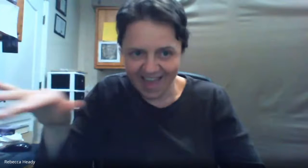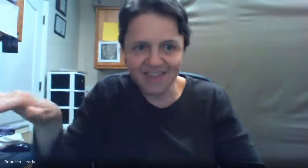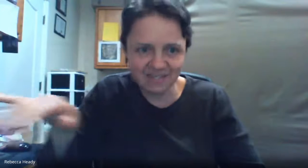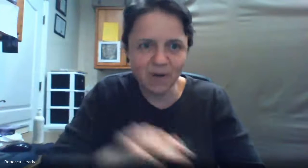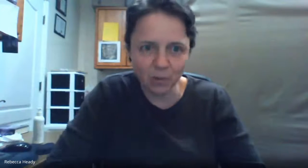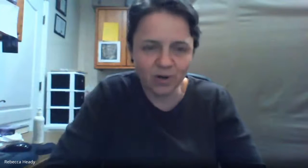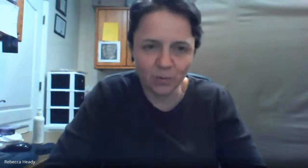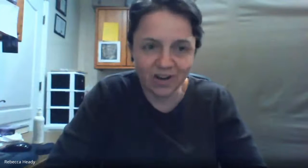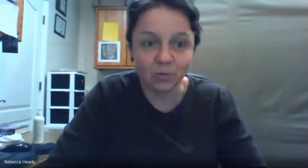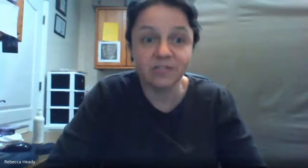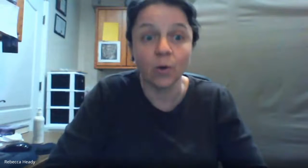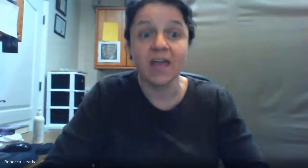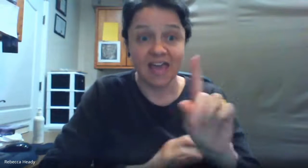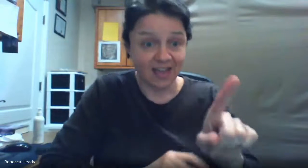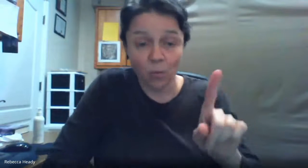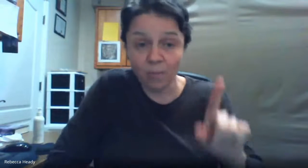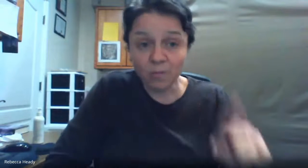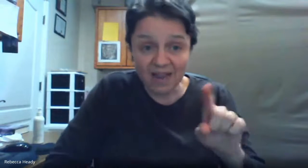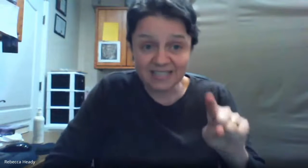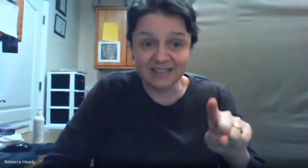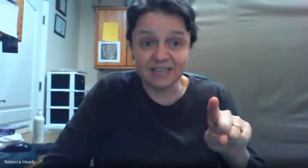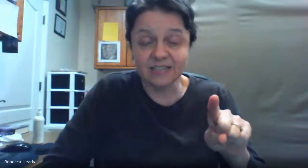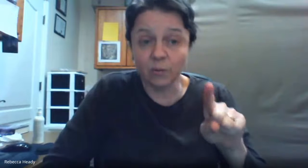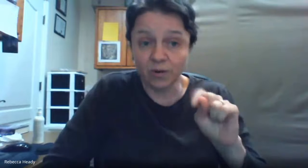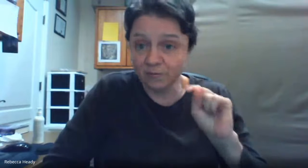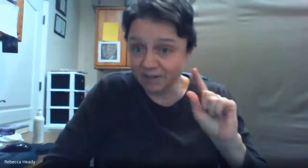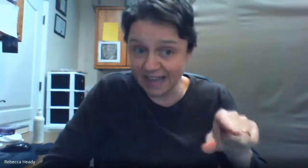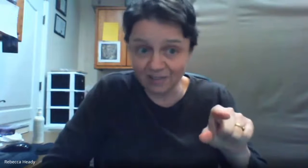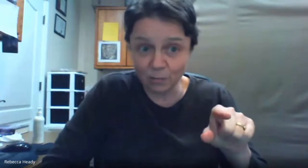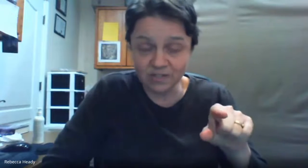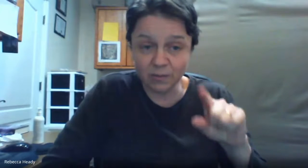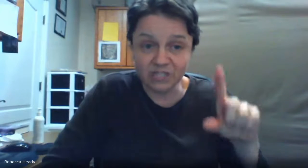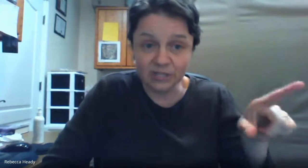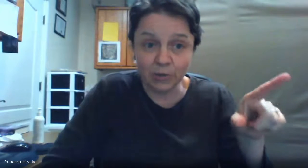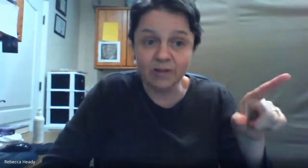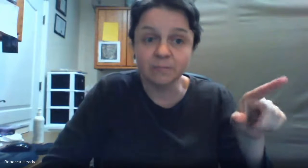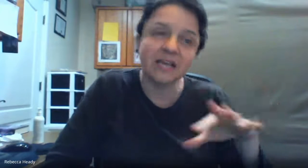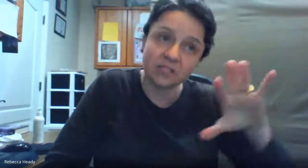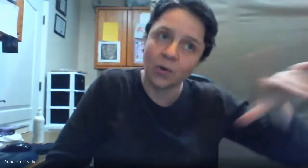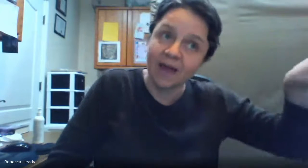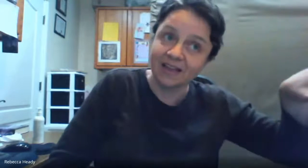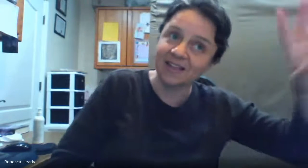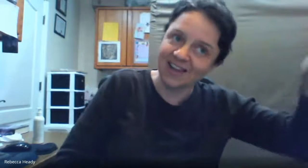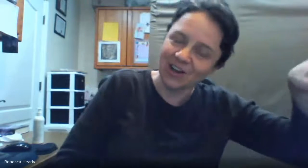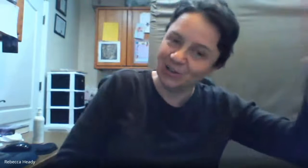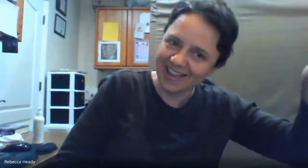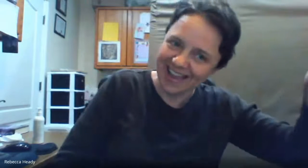and then spell the word you want to know. So when we're practicing this, when you forget the words that we just learned, besides going back and clicking on it, looking at it,